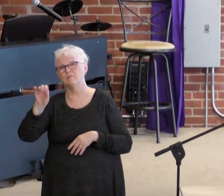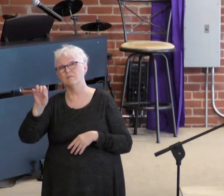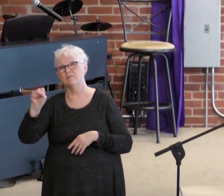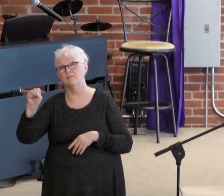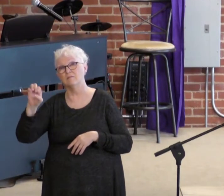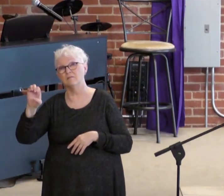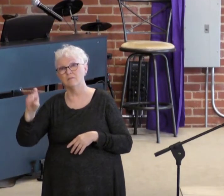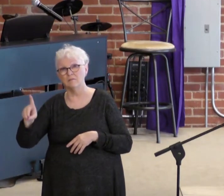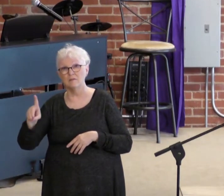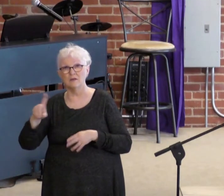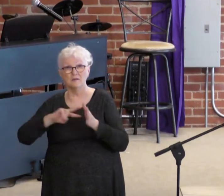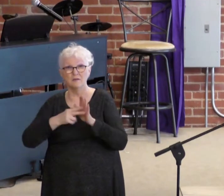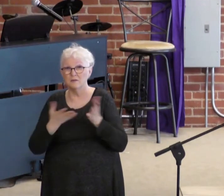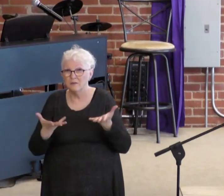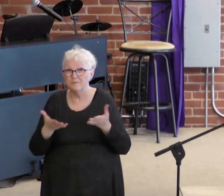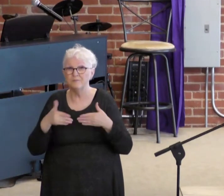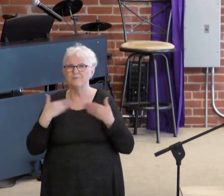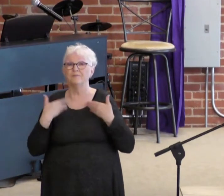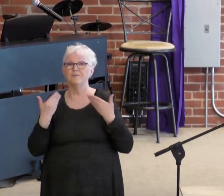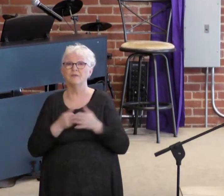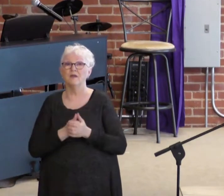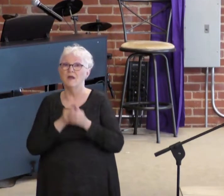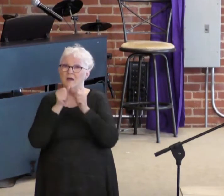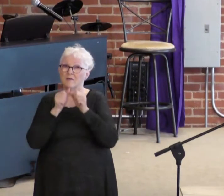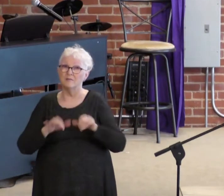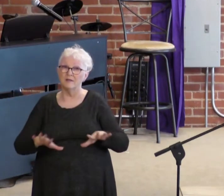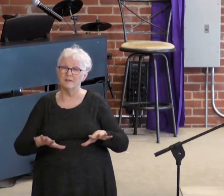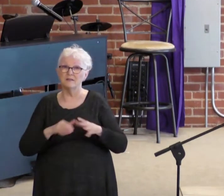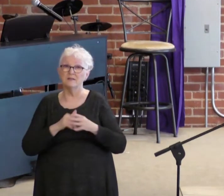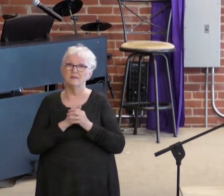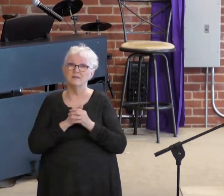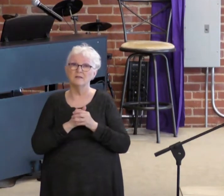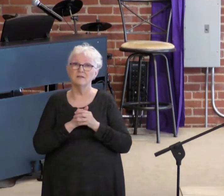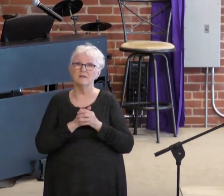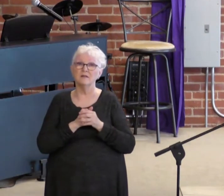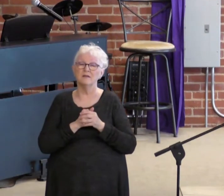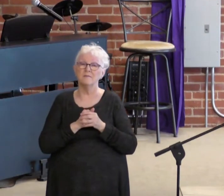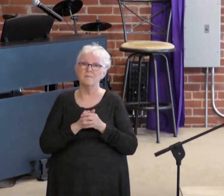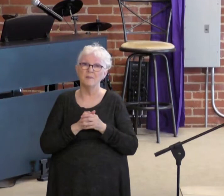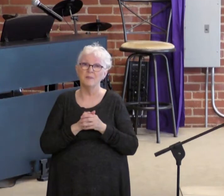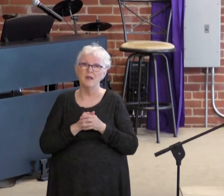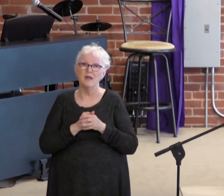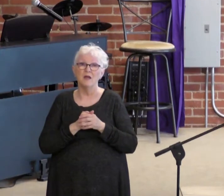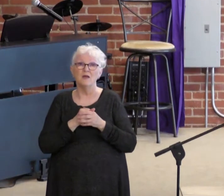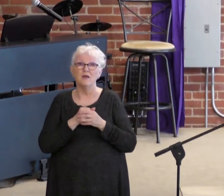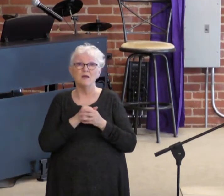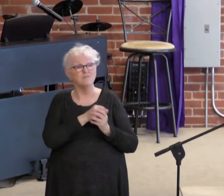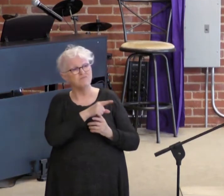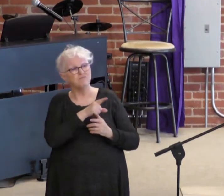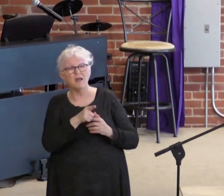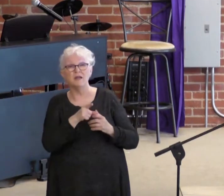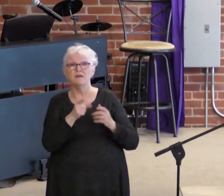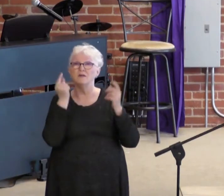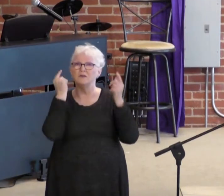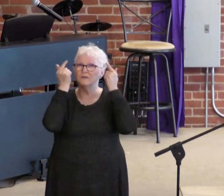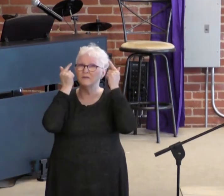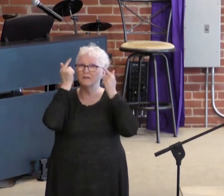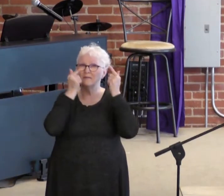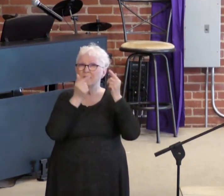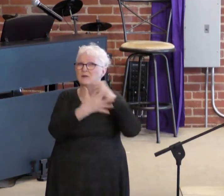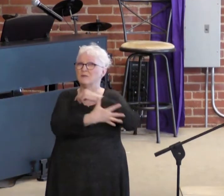who consider the poor. The Lord delivers them in the day of trouble. And as I thought about